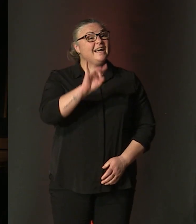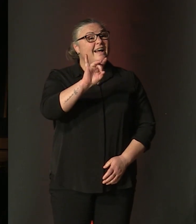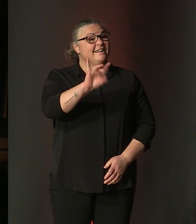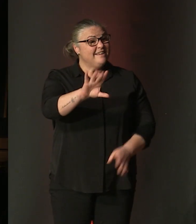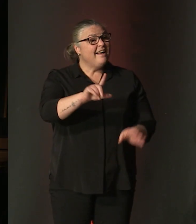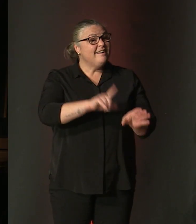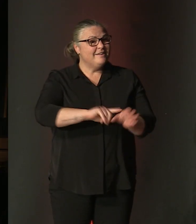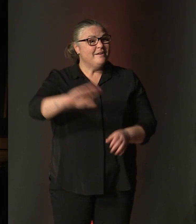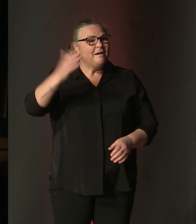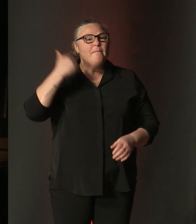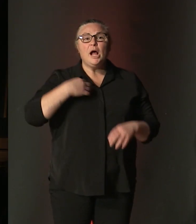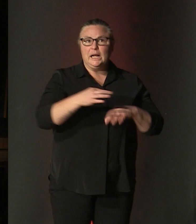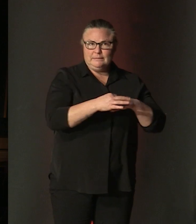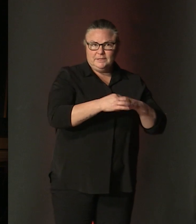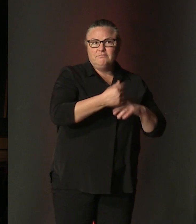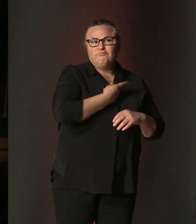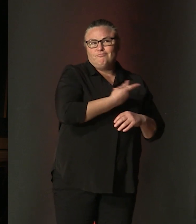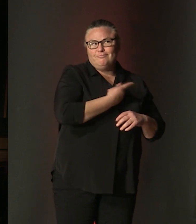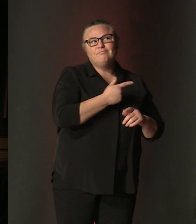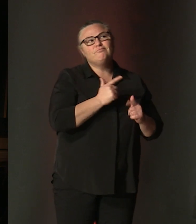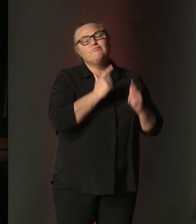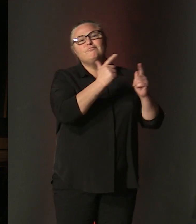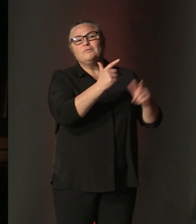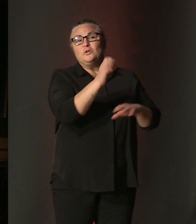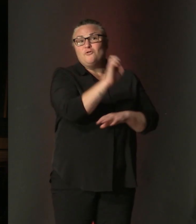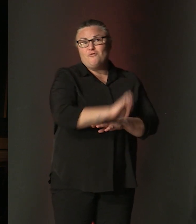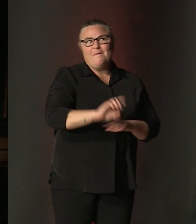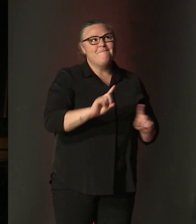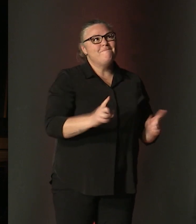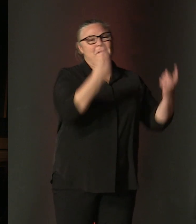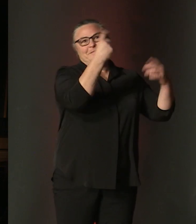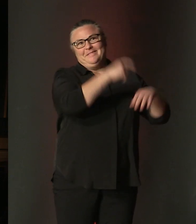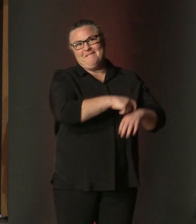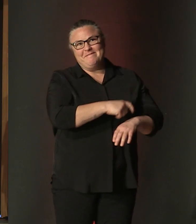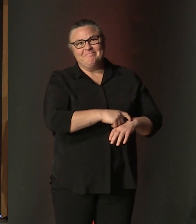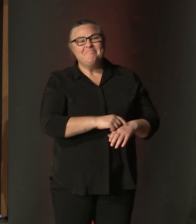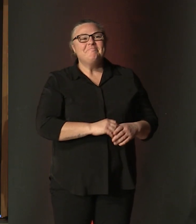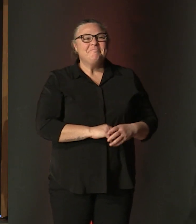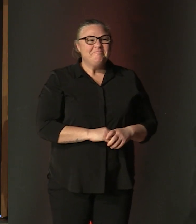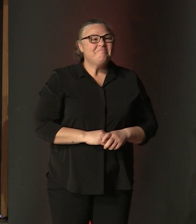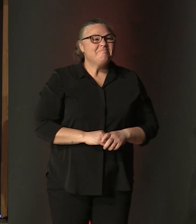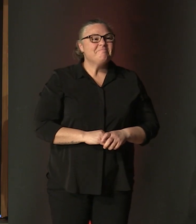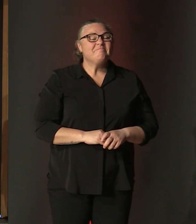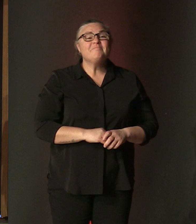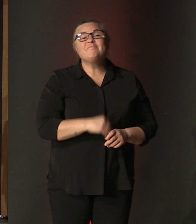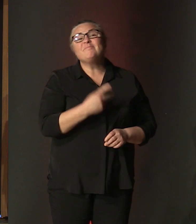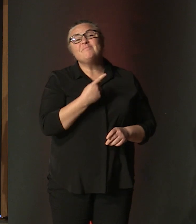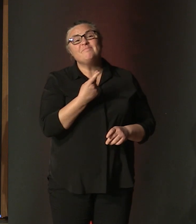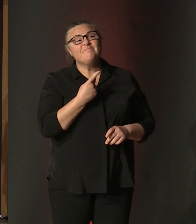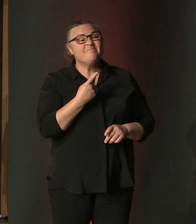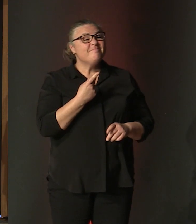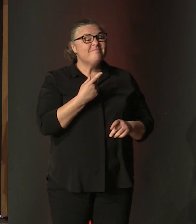years ago, my husband Rick and I travelled to Europe for the first time. We left our